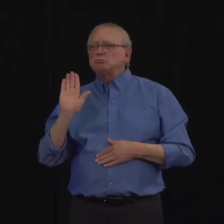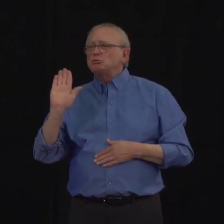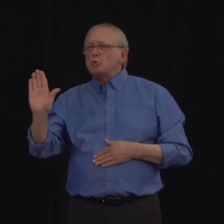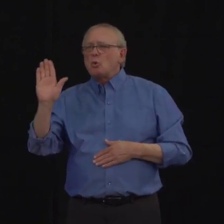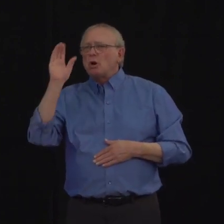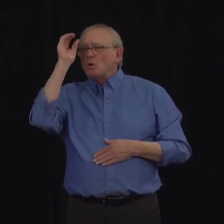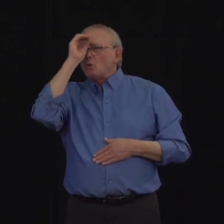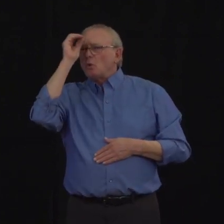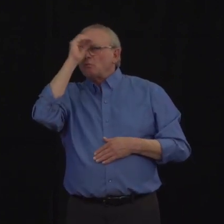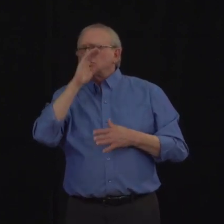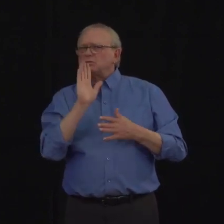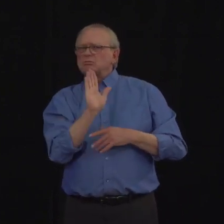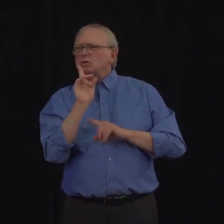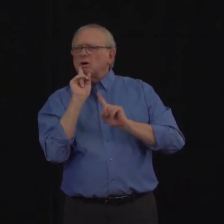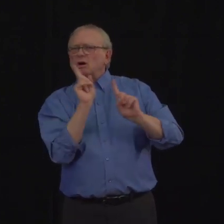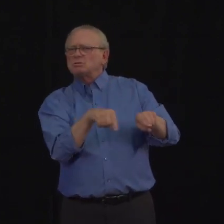back?